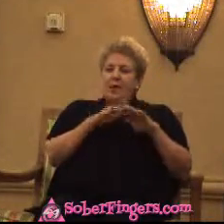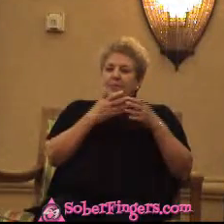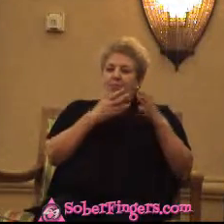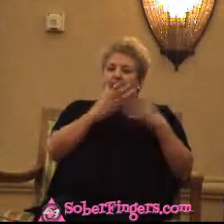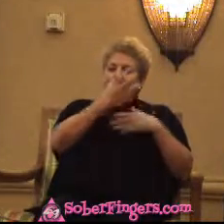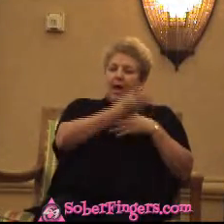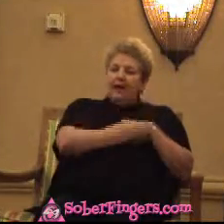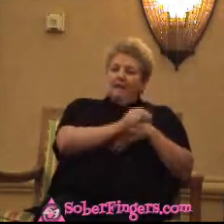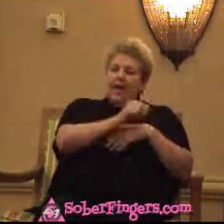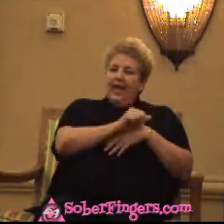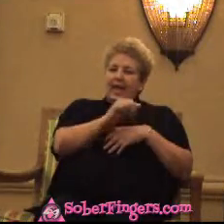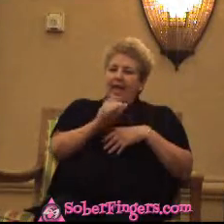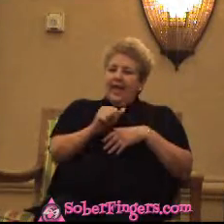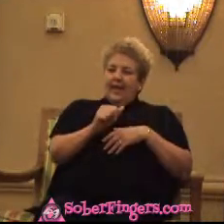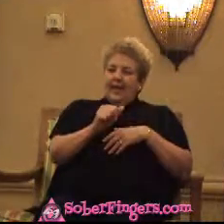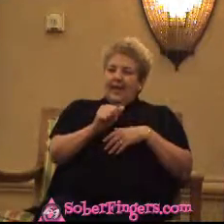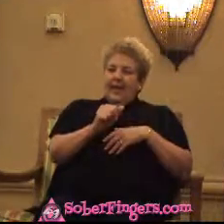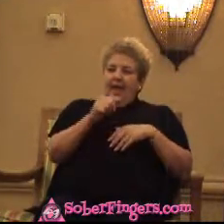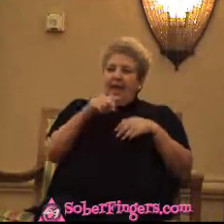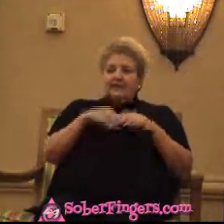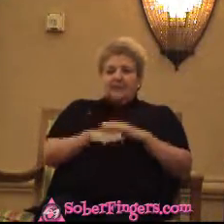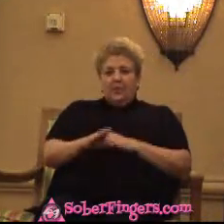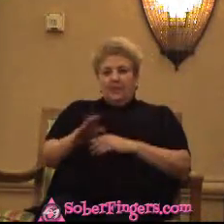guy who registered right before me was a guy by the name of Albert